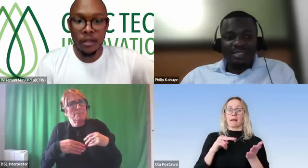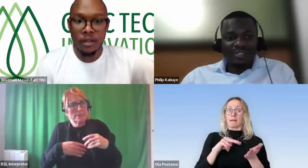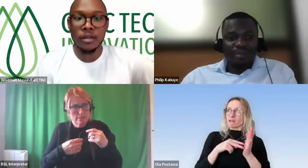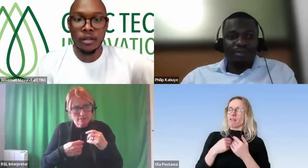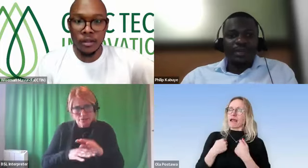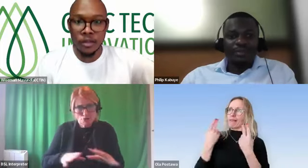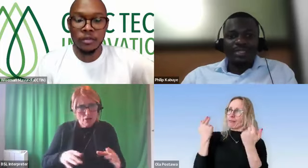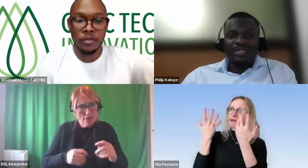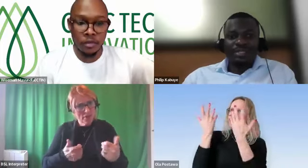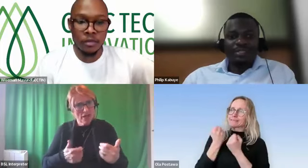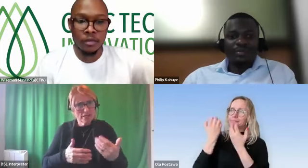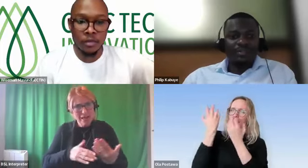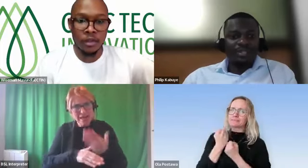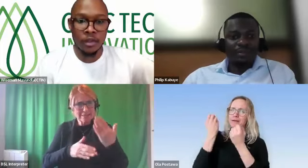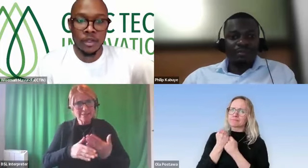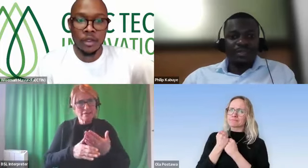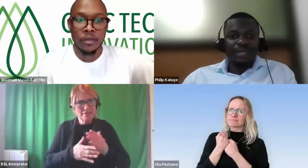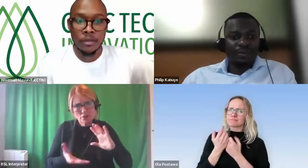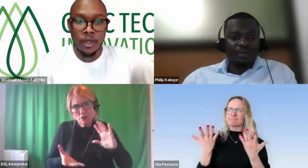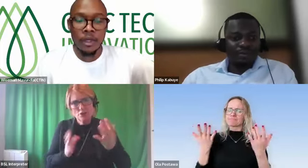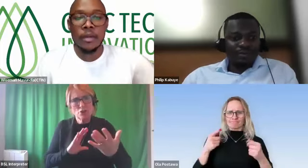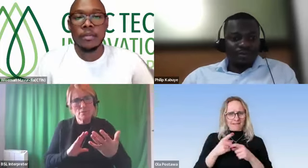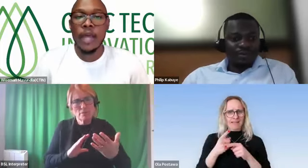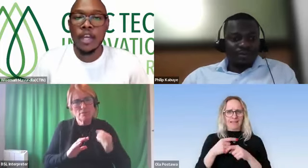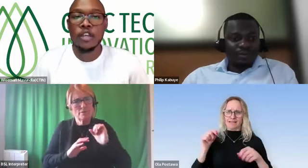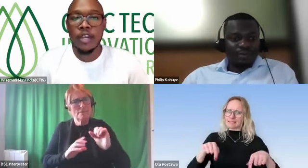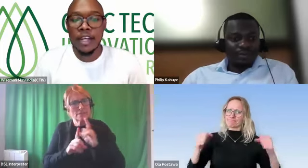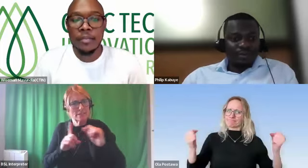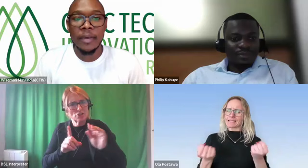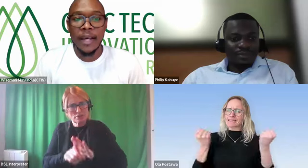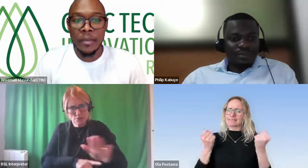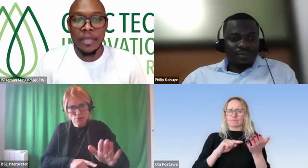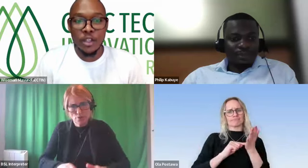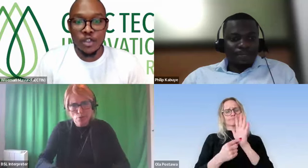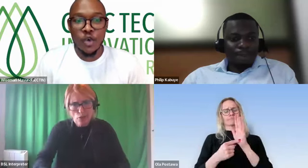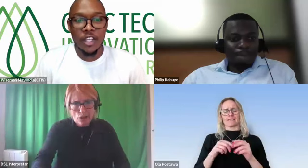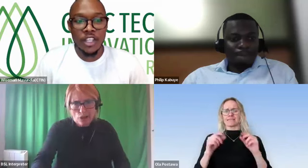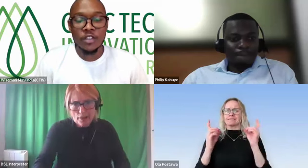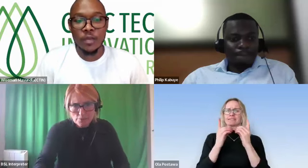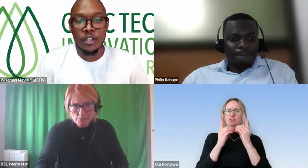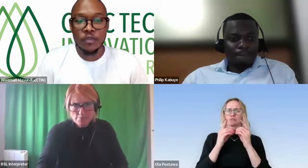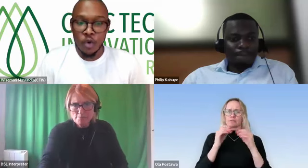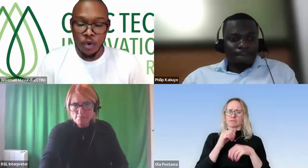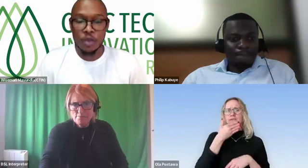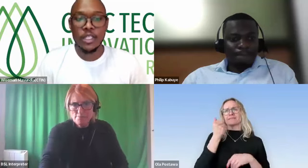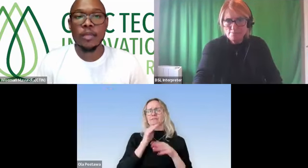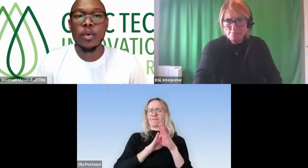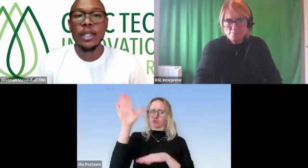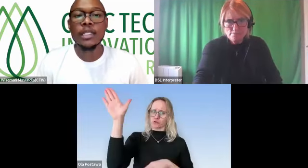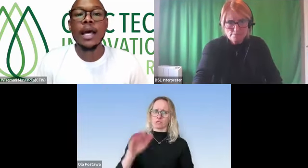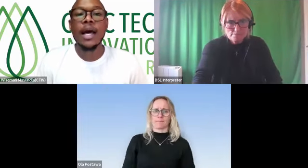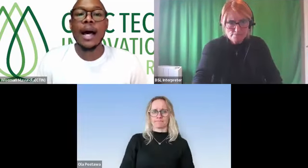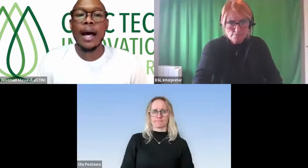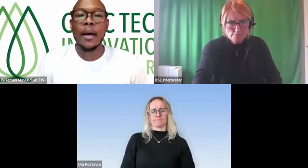an active shaper of its digital future. Thank you. Thank you, Philip. Thank you so much. Thank you so much for those